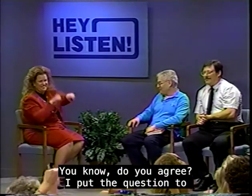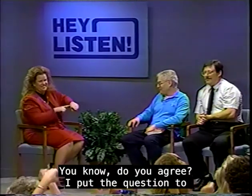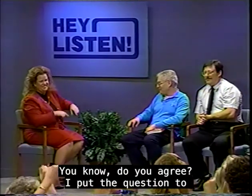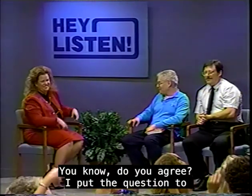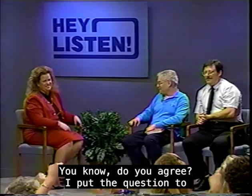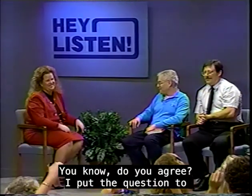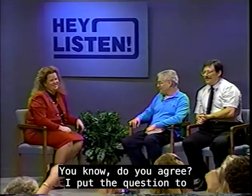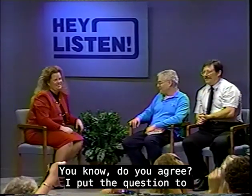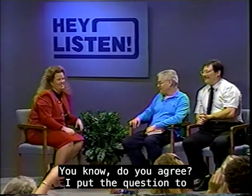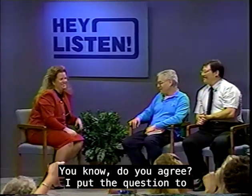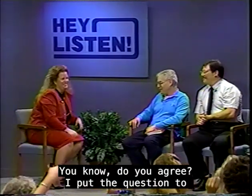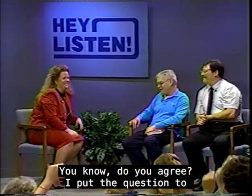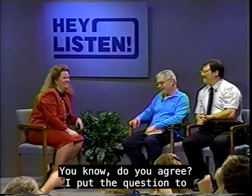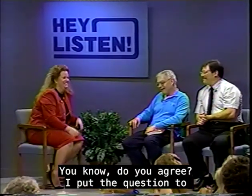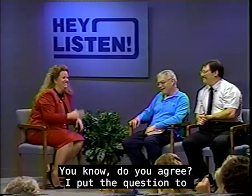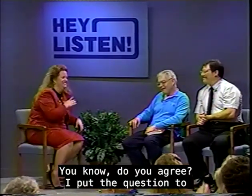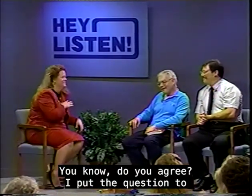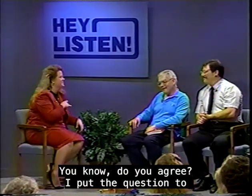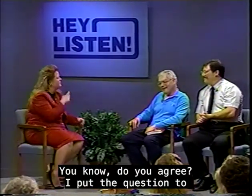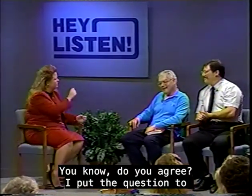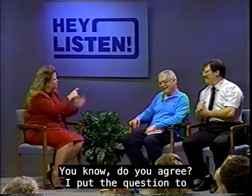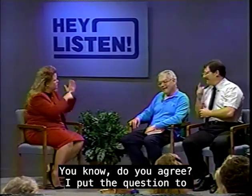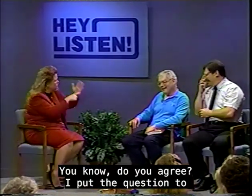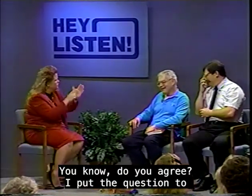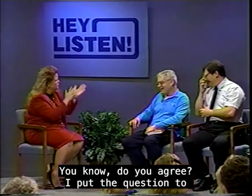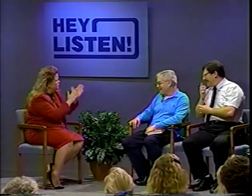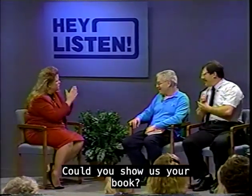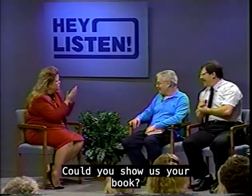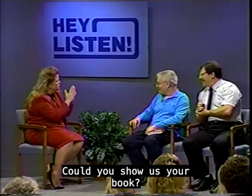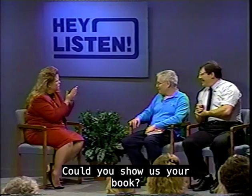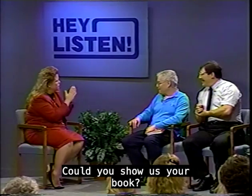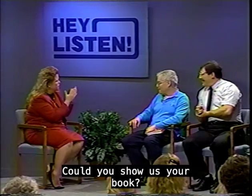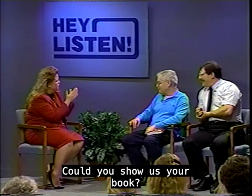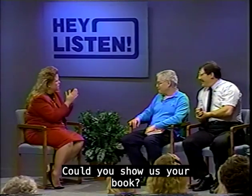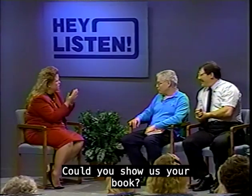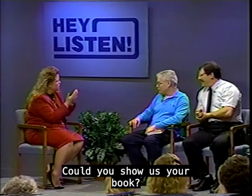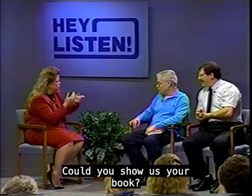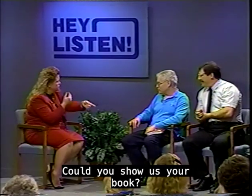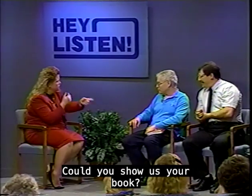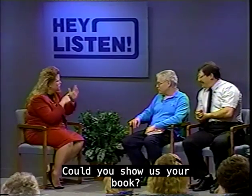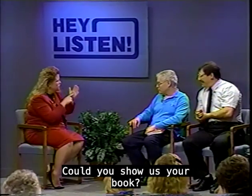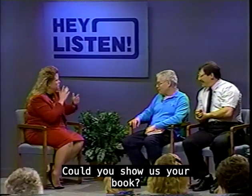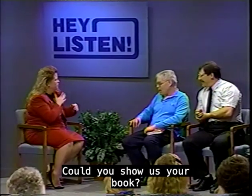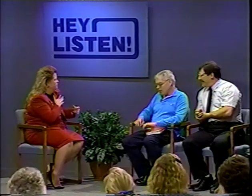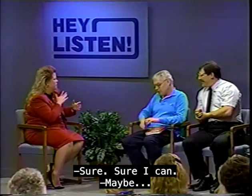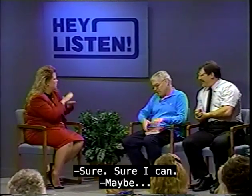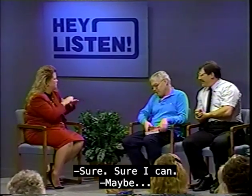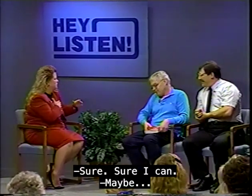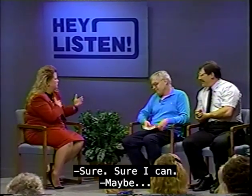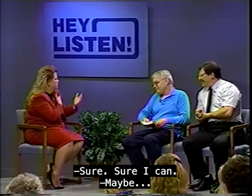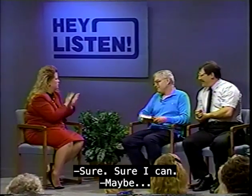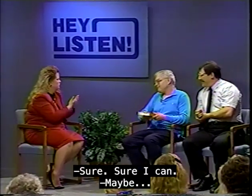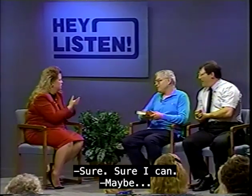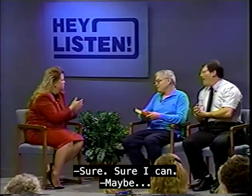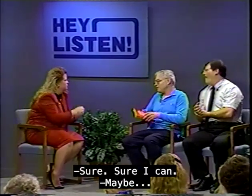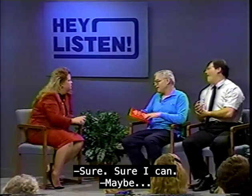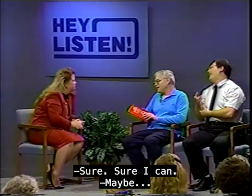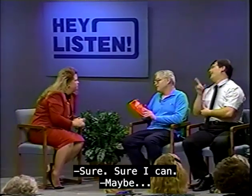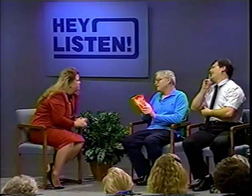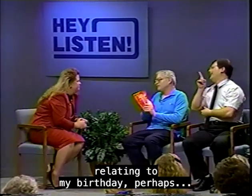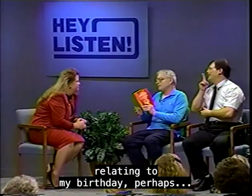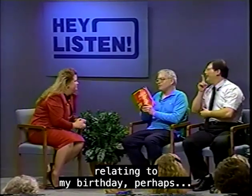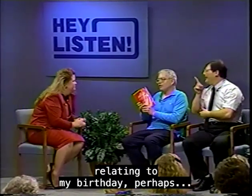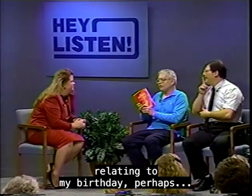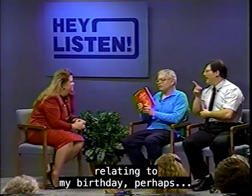Do you agree? I put the question to you. Could you show us your book? Sure. Maybe Sure, I